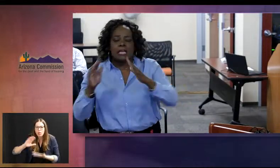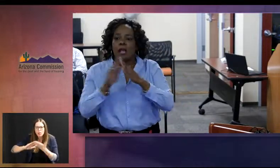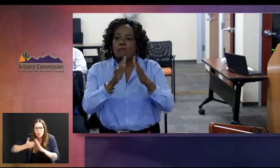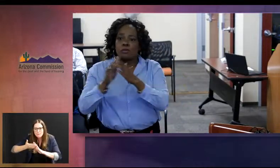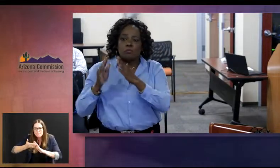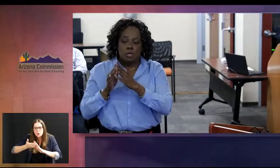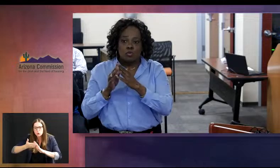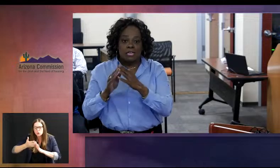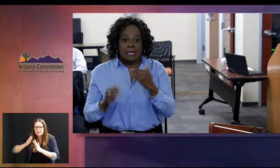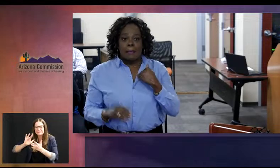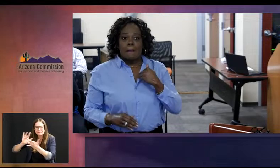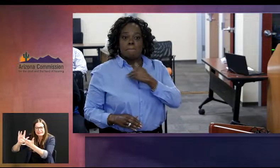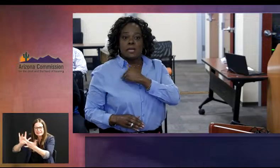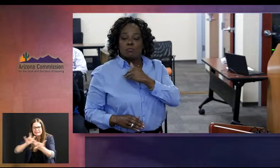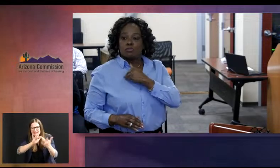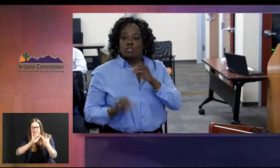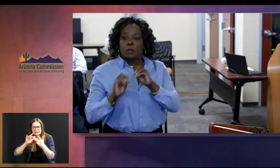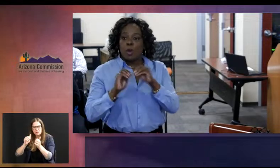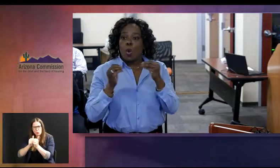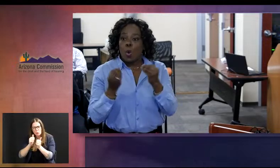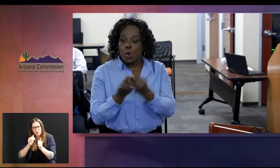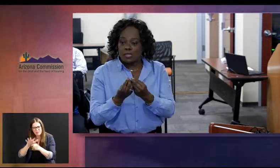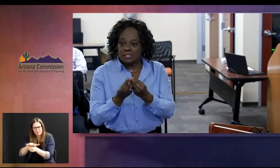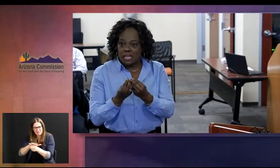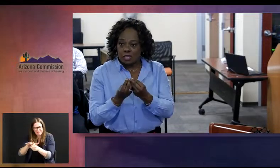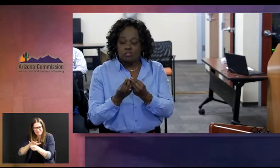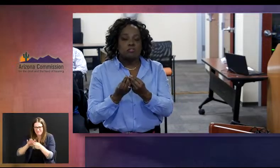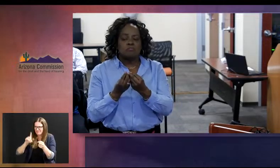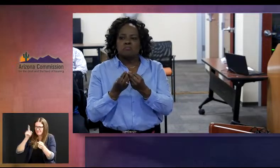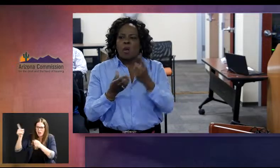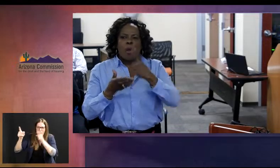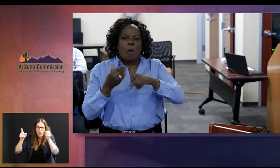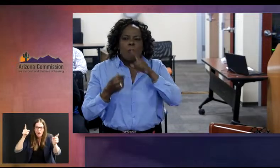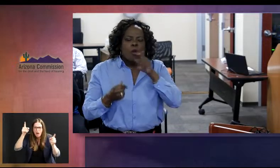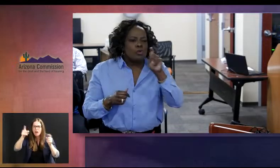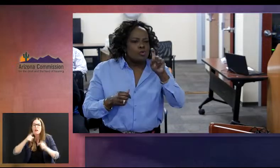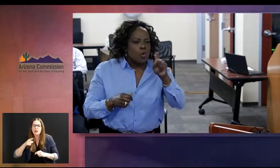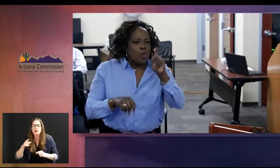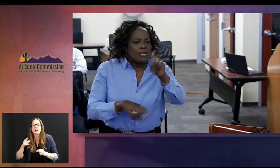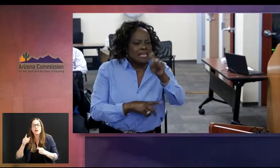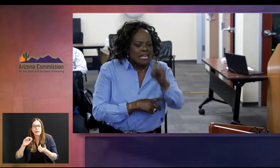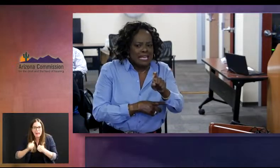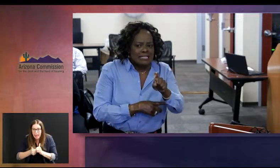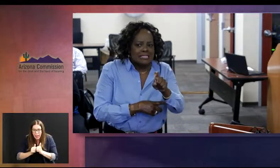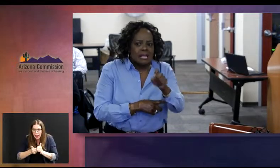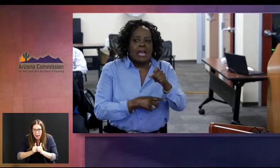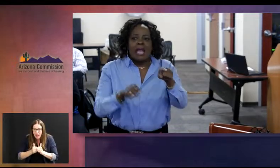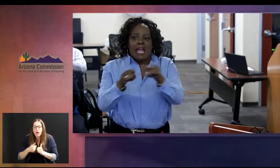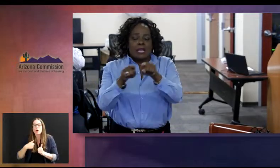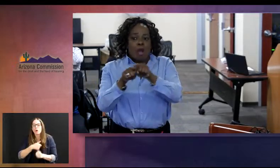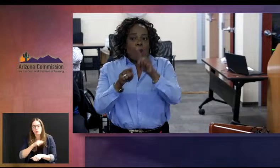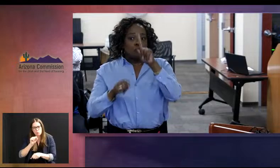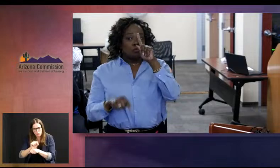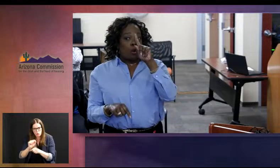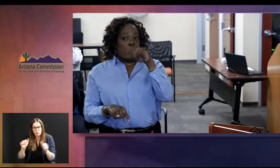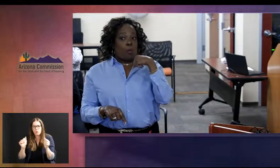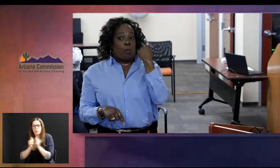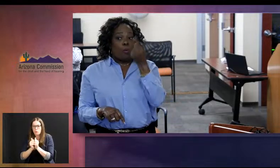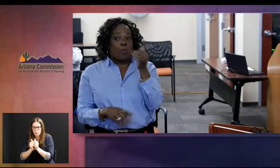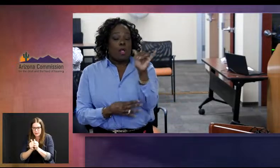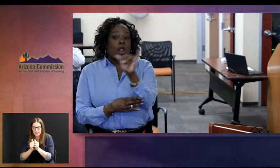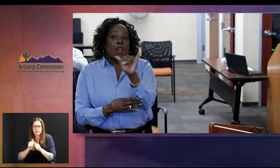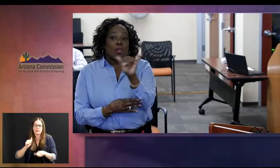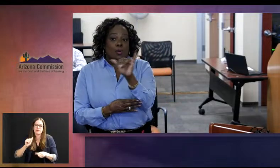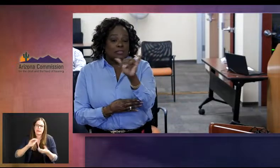is working with a variety of community members and organizations to ask what their